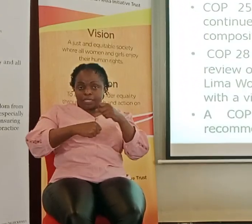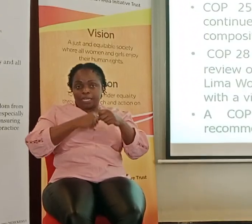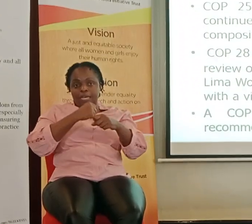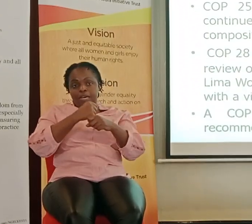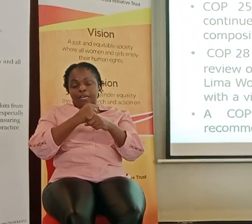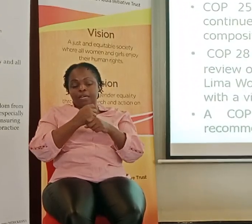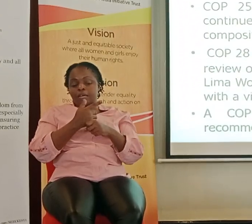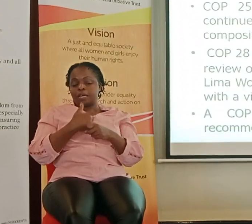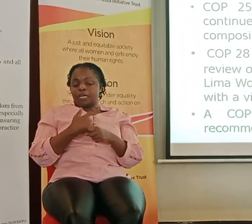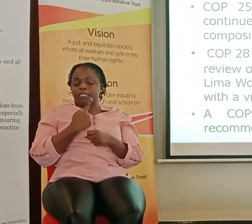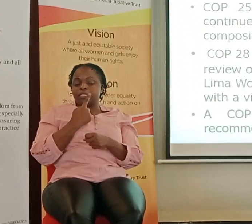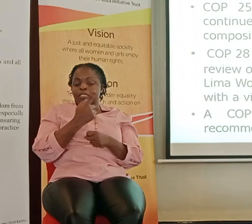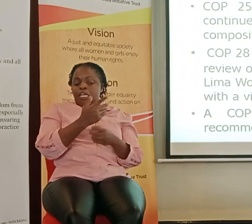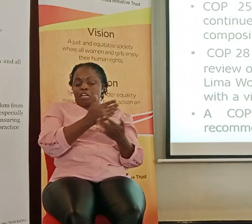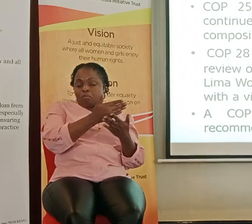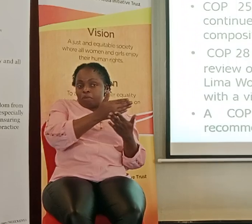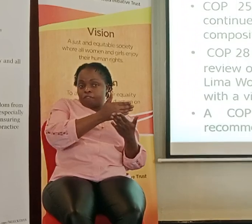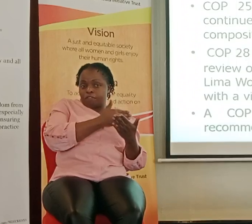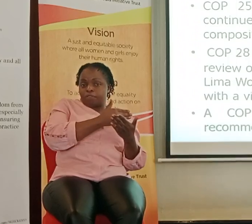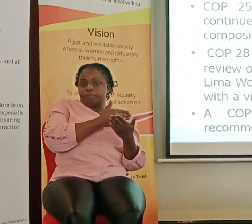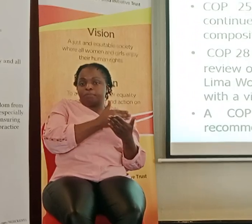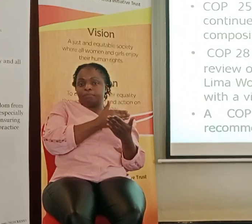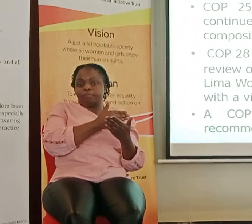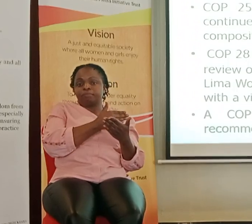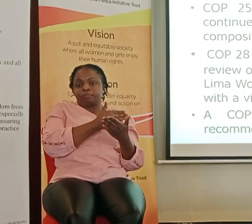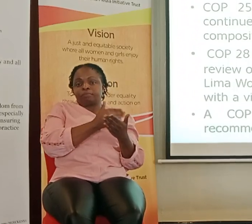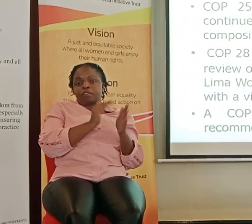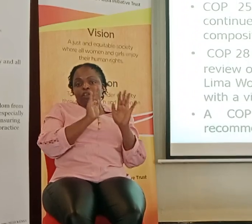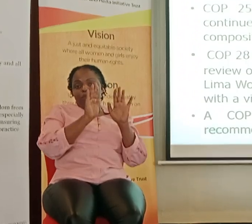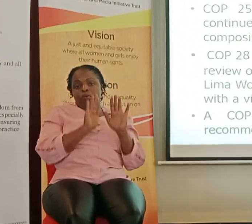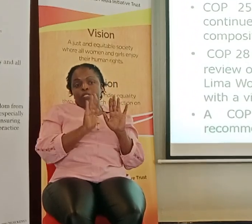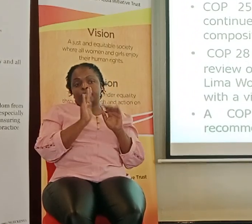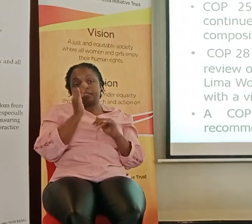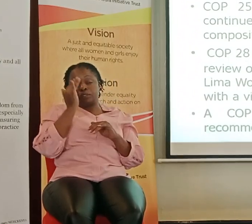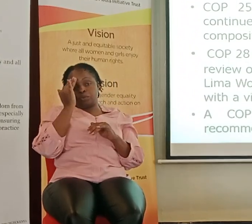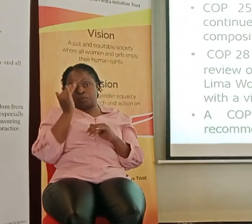as I mentioned earlier, is critical